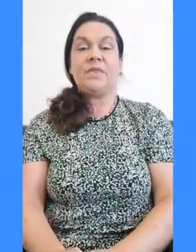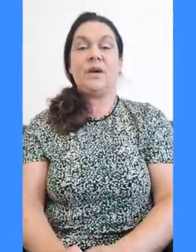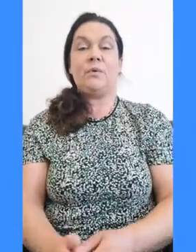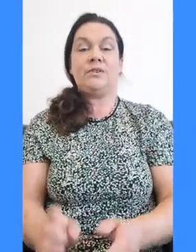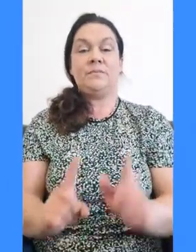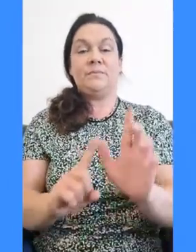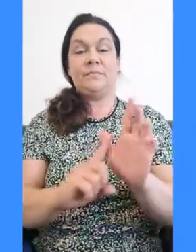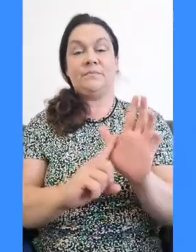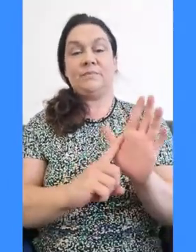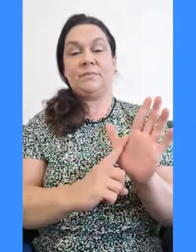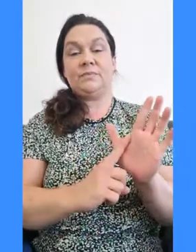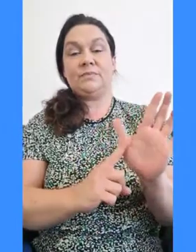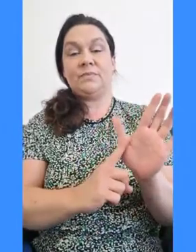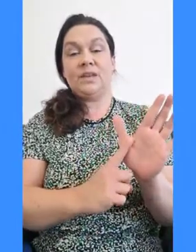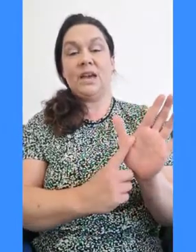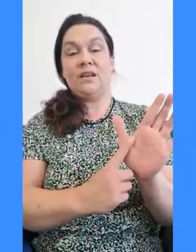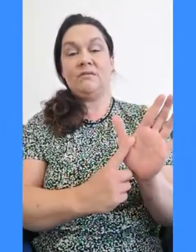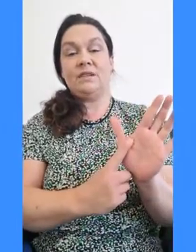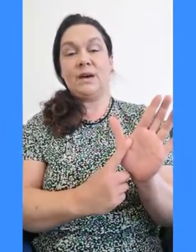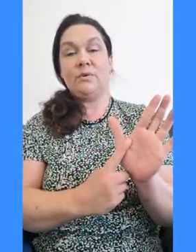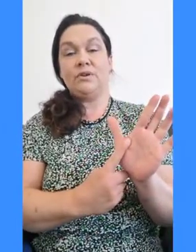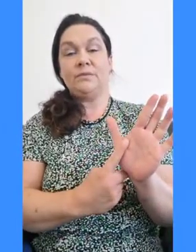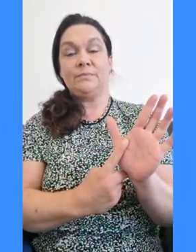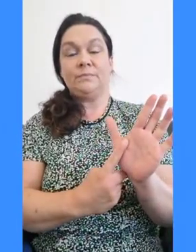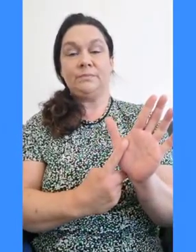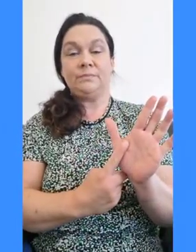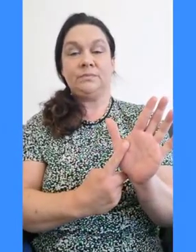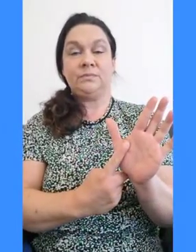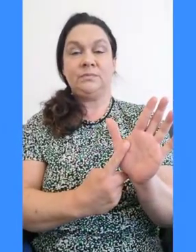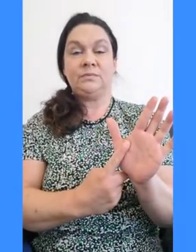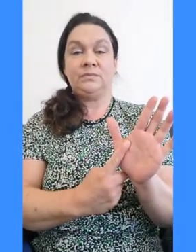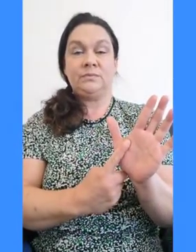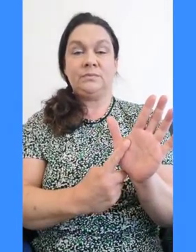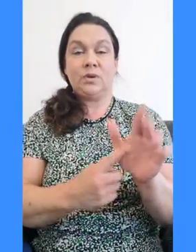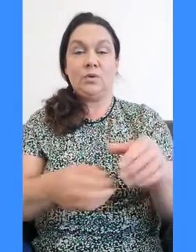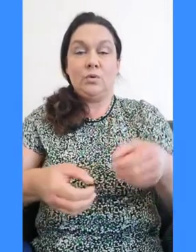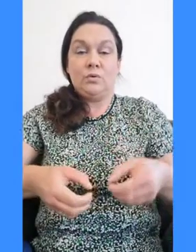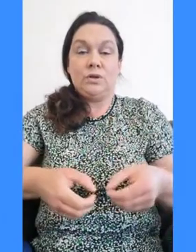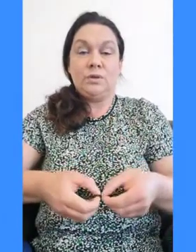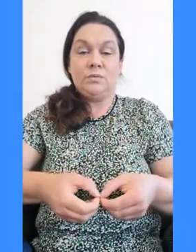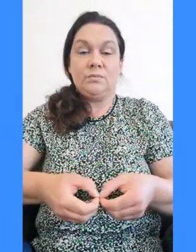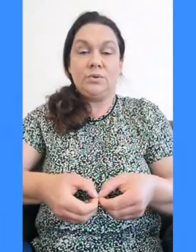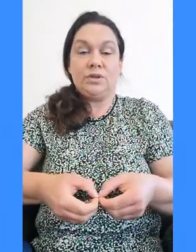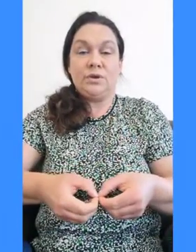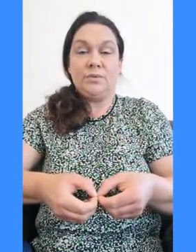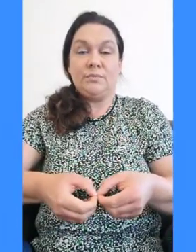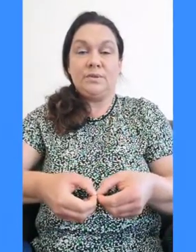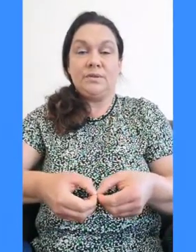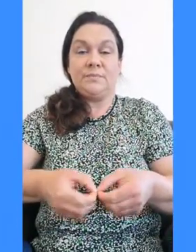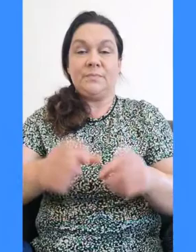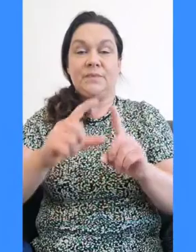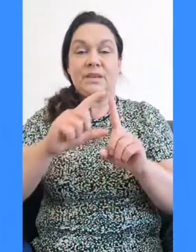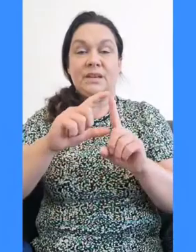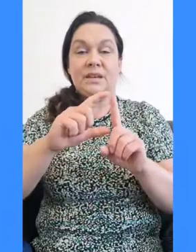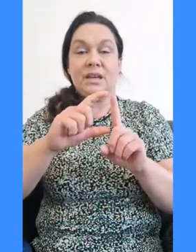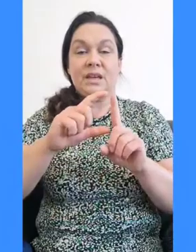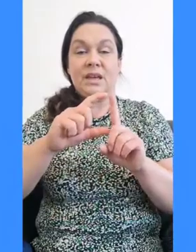There were some yellow flowers called buttercups